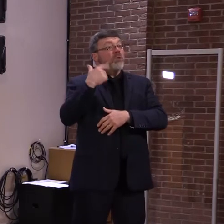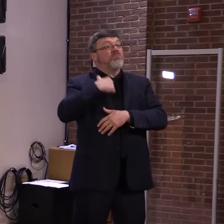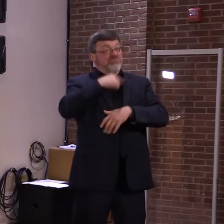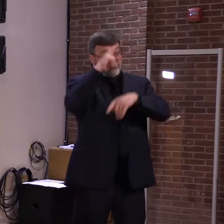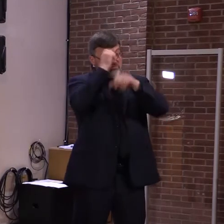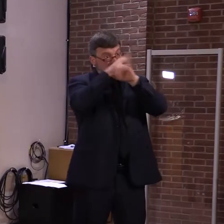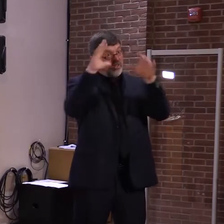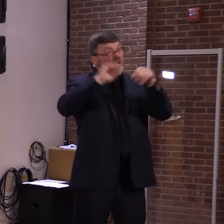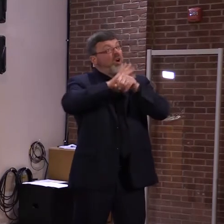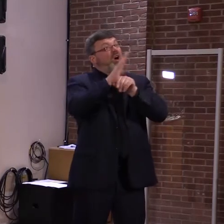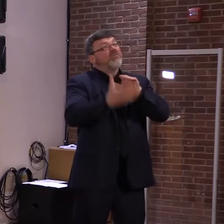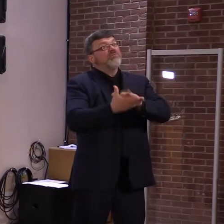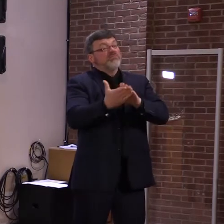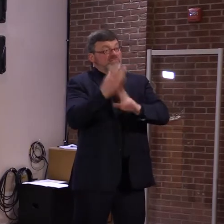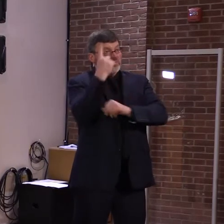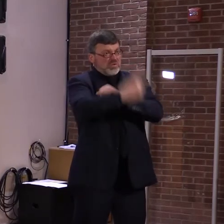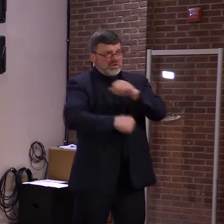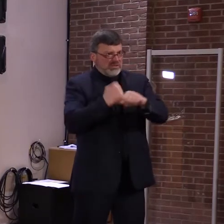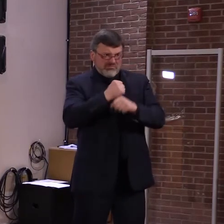immune to worry, isolation,